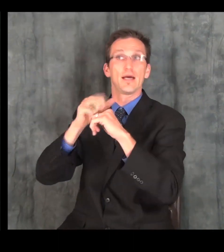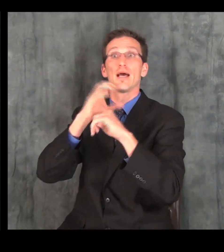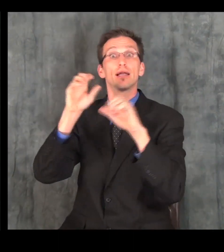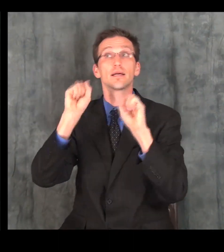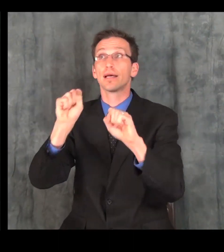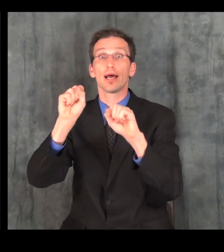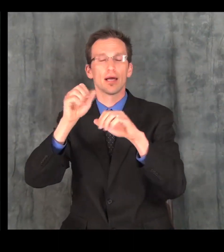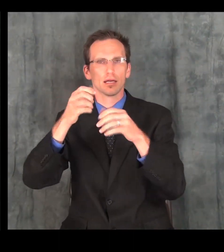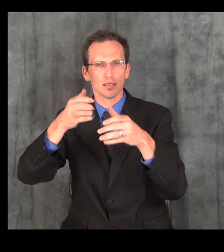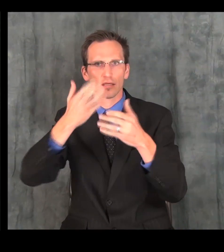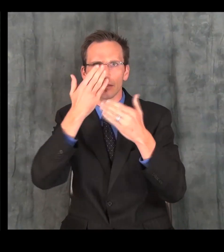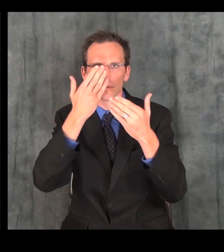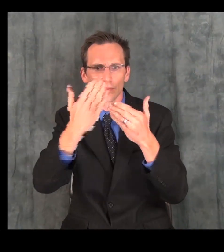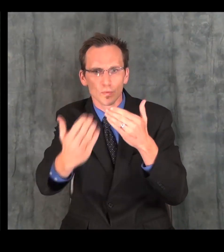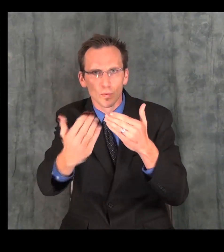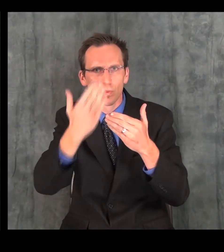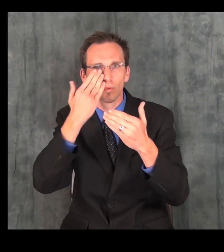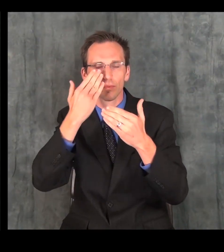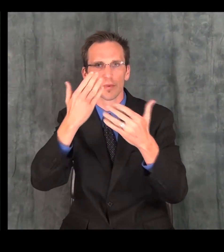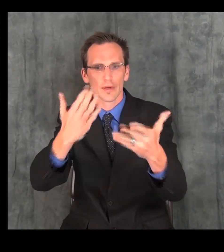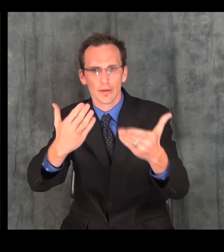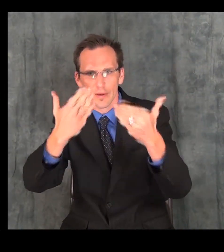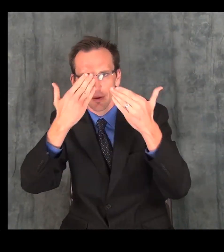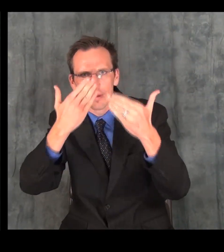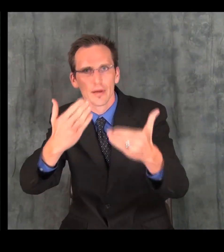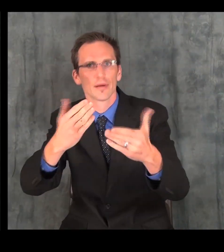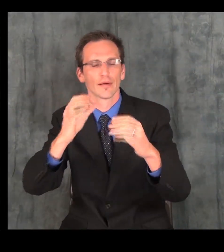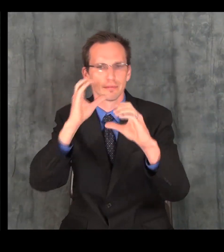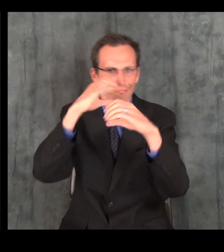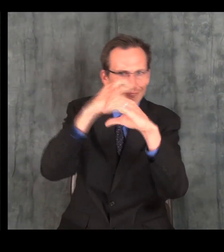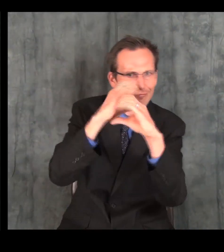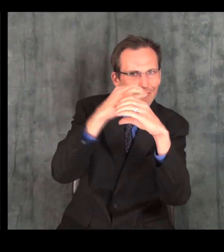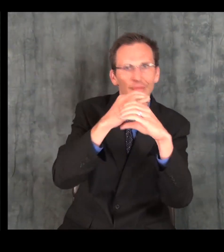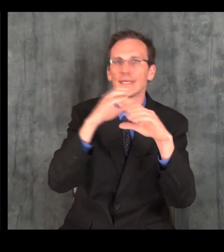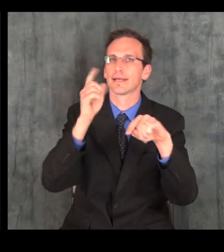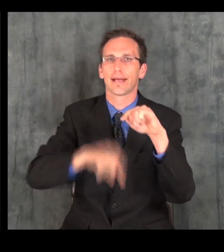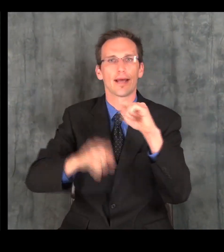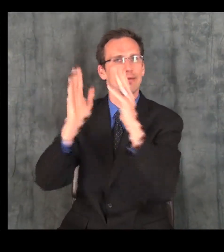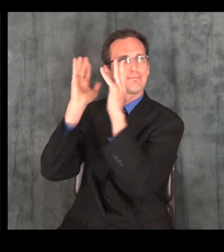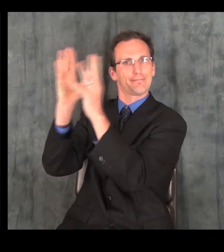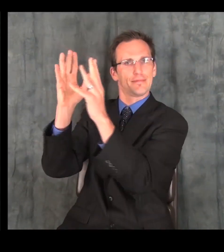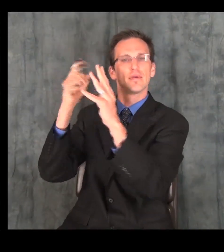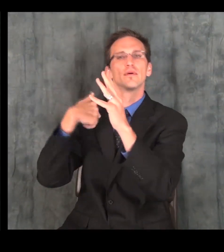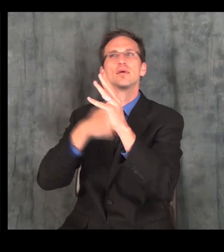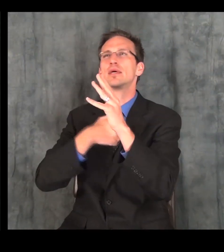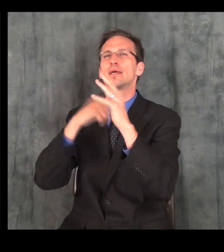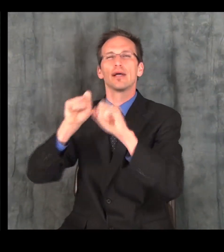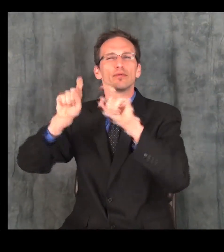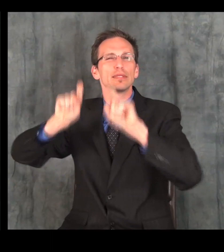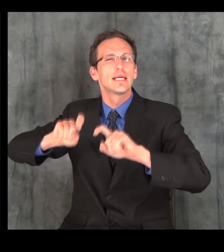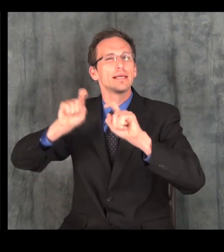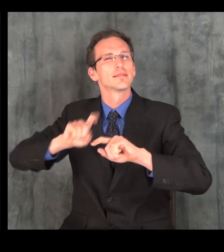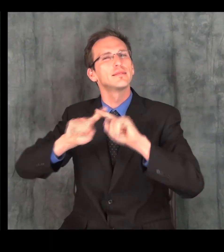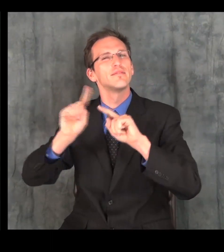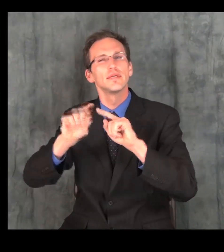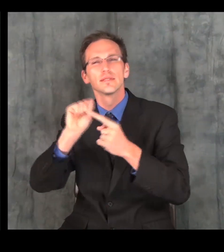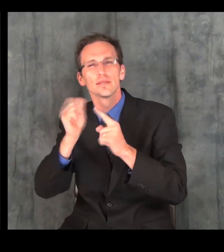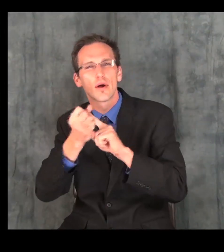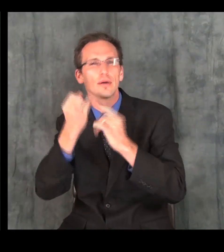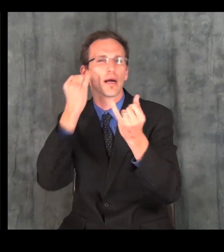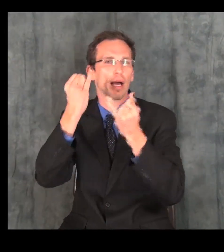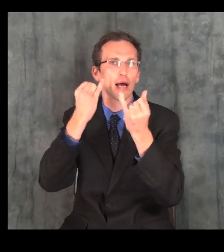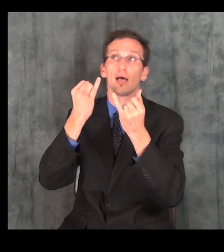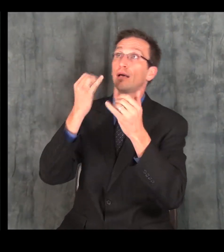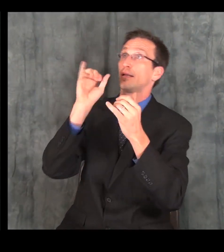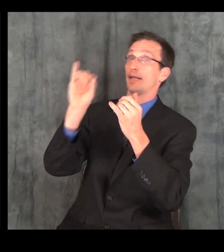out on those cameras either. So we had to test those conditions. We had to test what could be done with